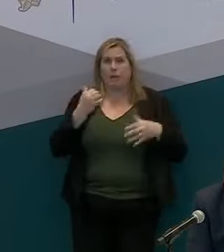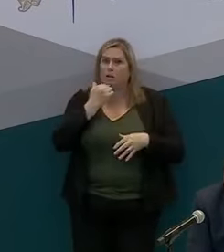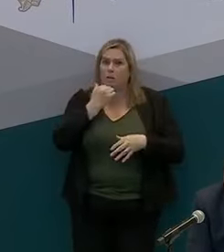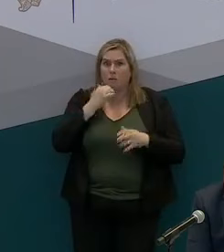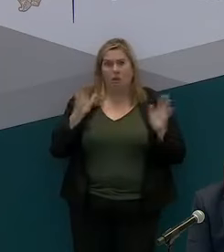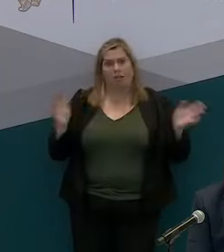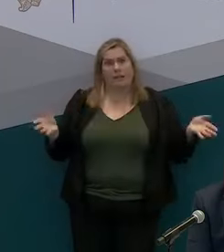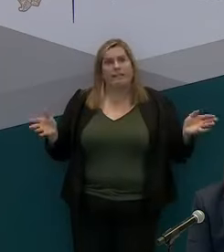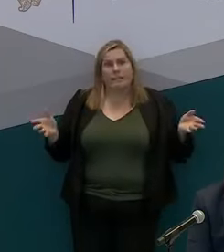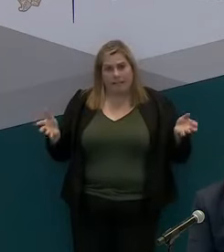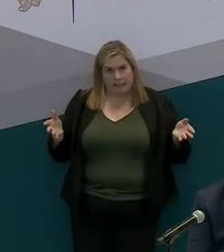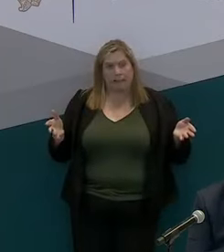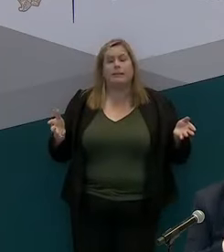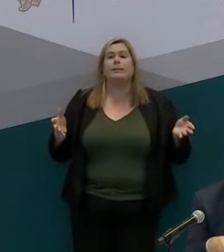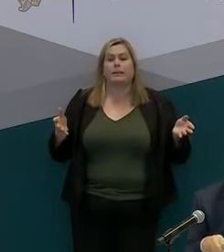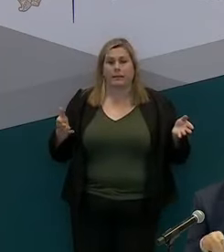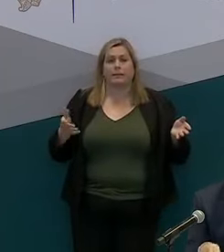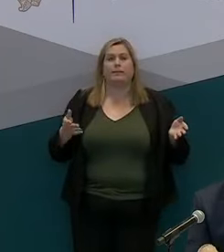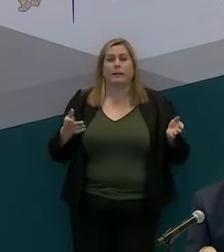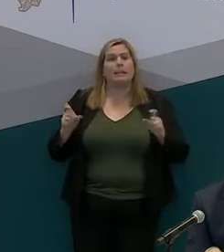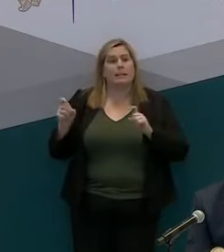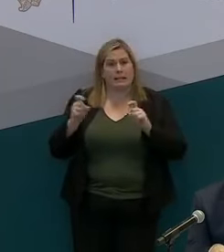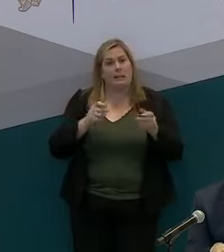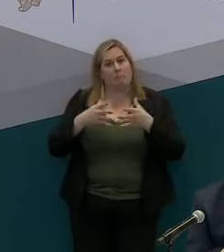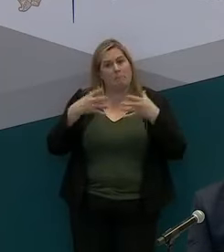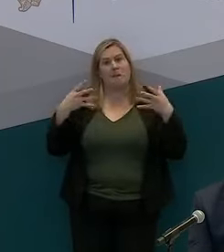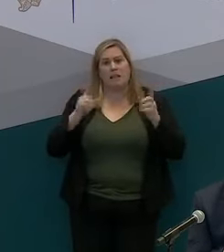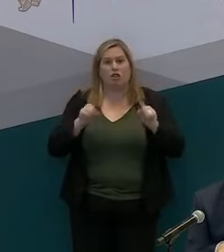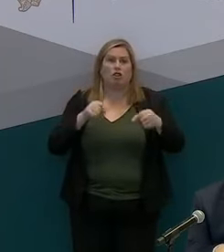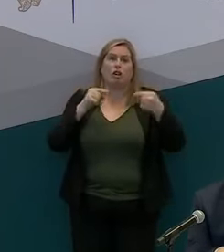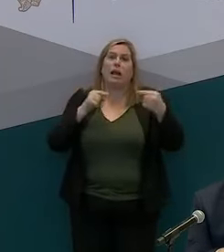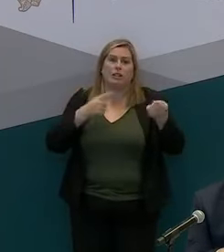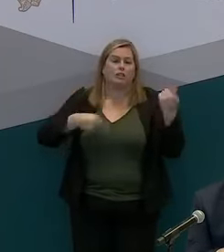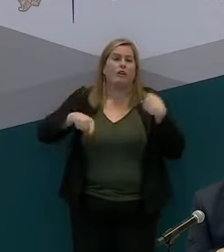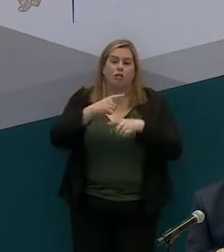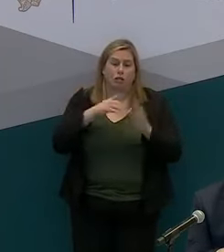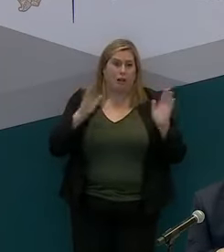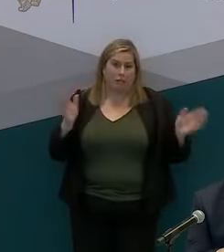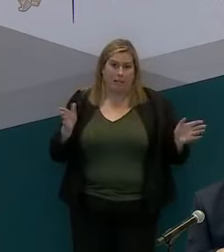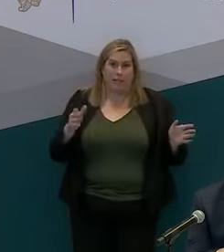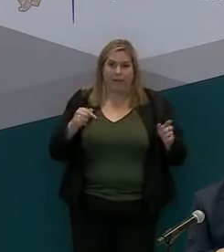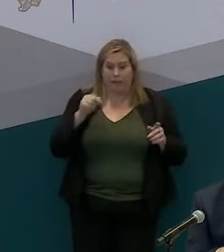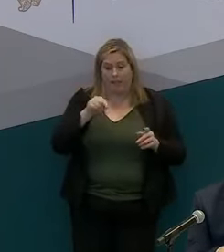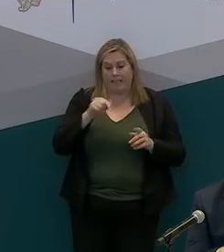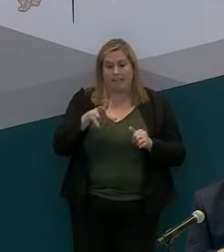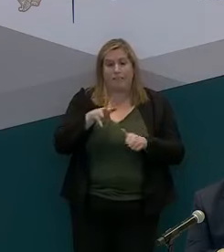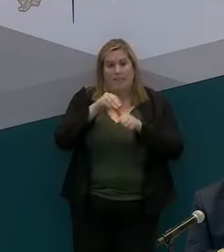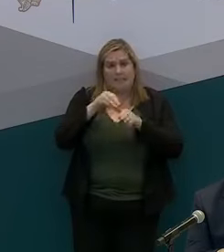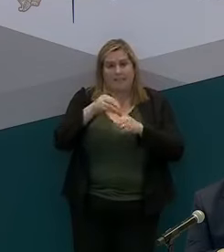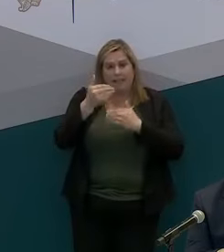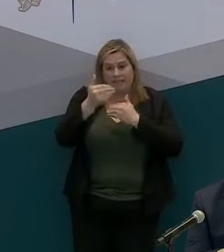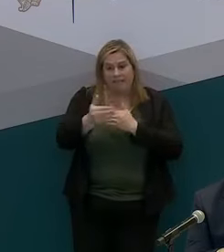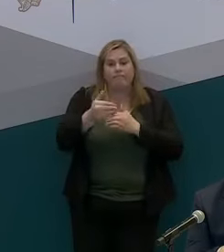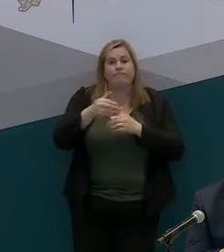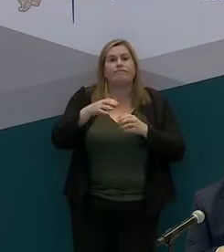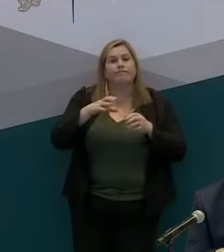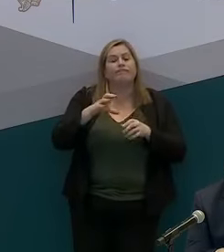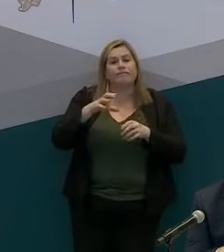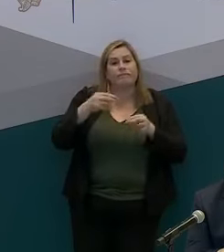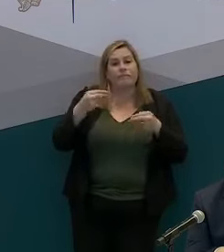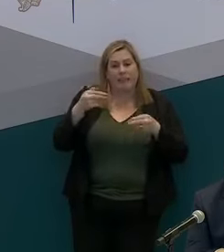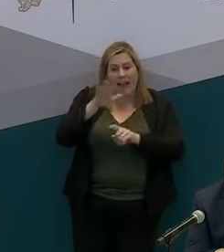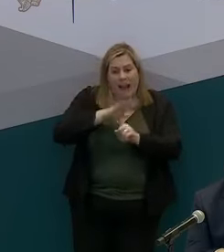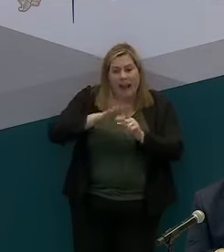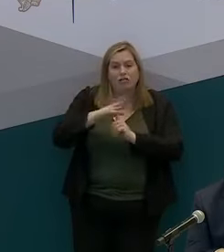we still have a substantial challenge. So for this particular sector, and for community settings in general, obviously